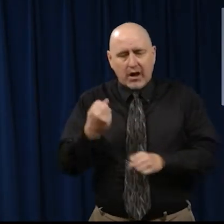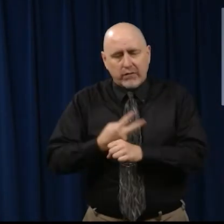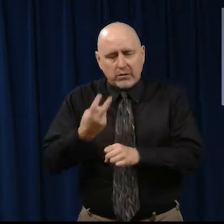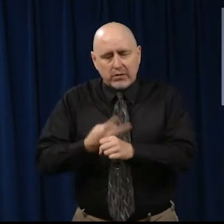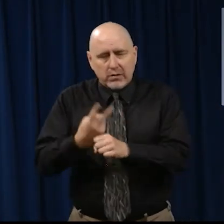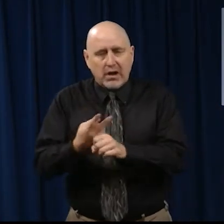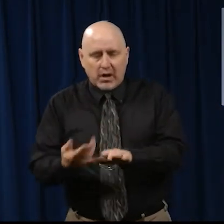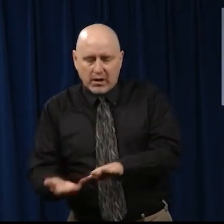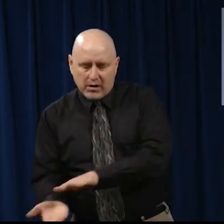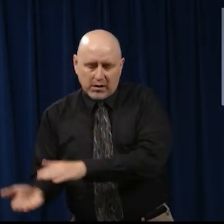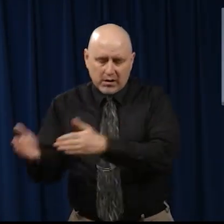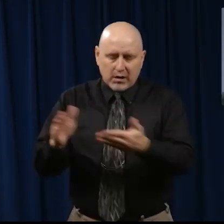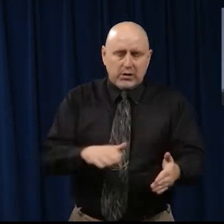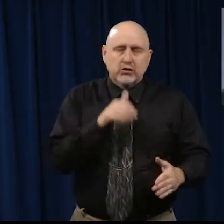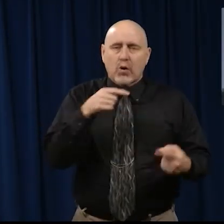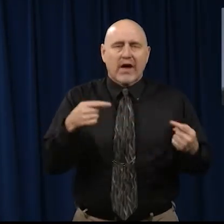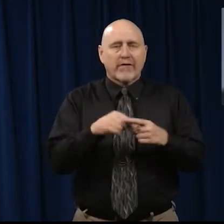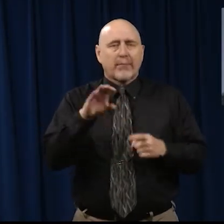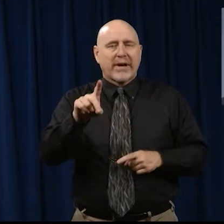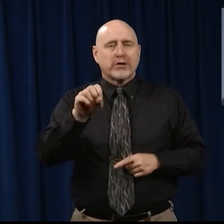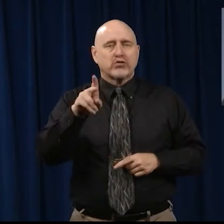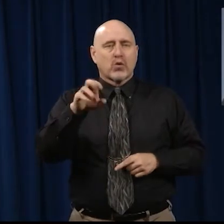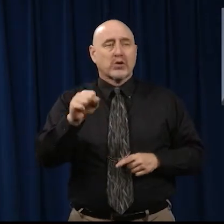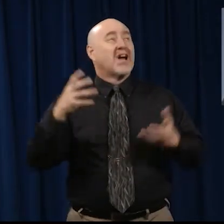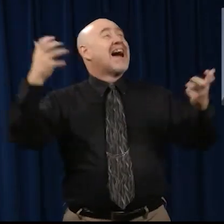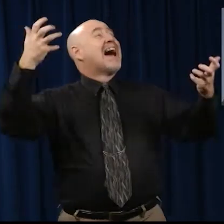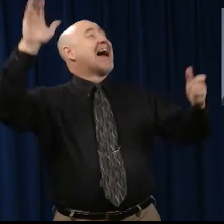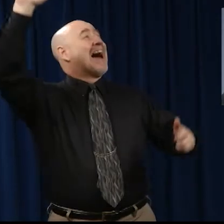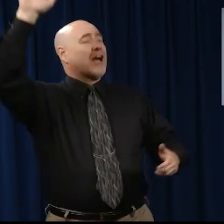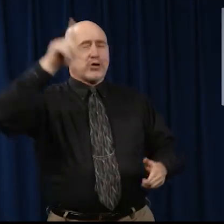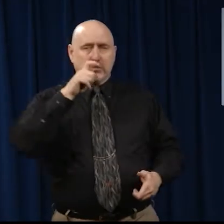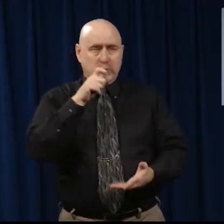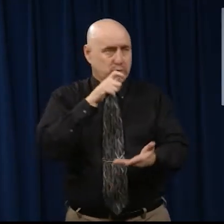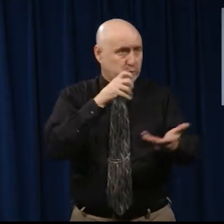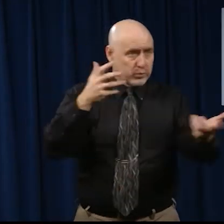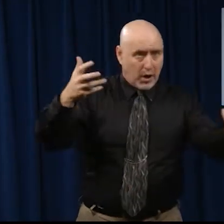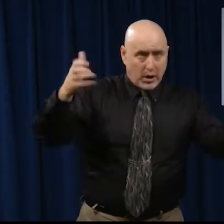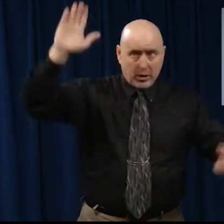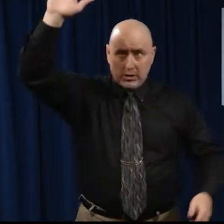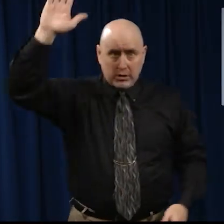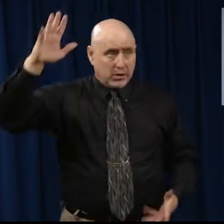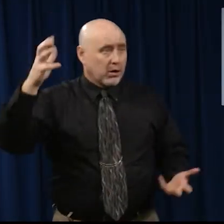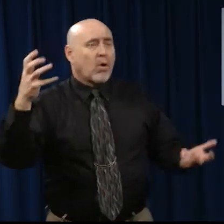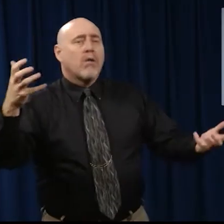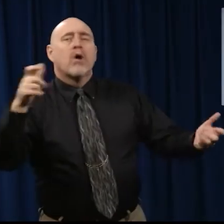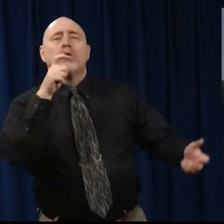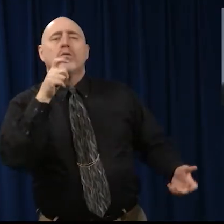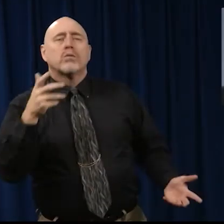hours, and they have to flip you over so you don't get bed sores? Who wants that? Anybody want that? Any takers on